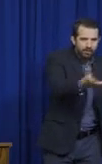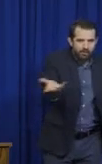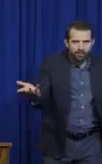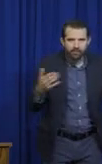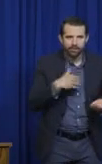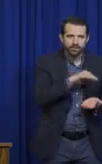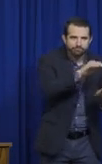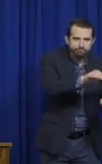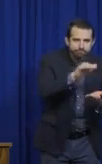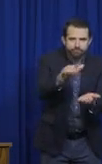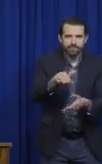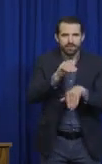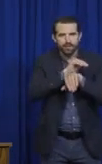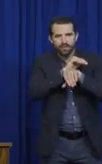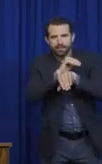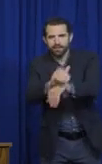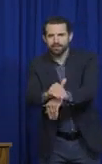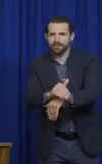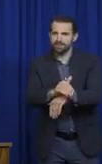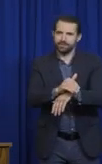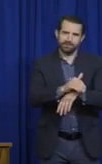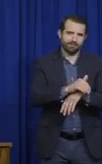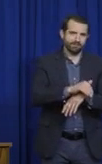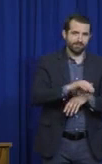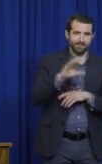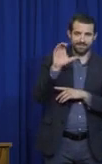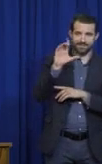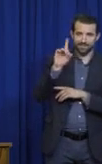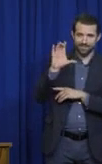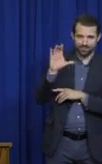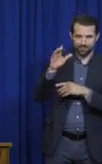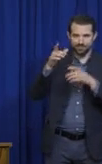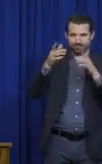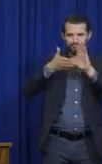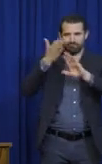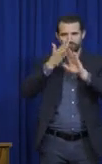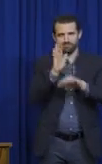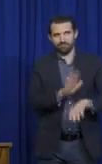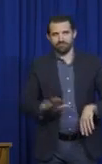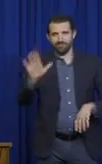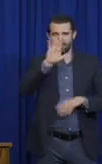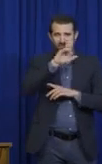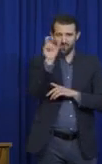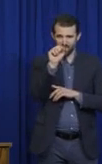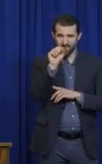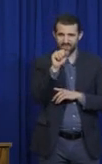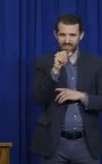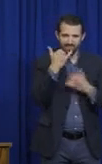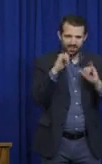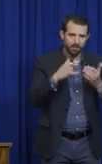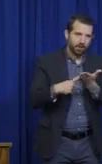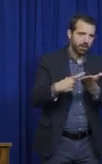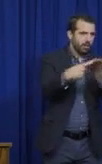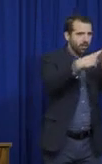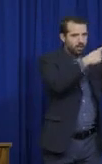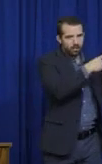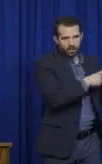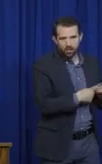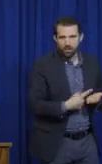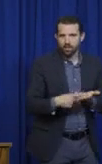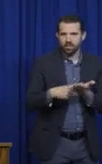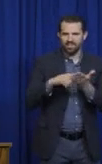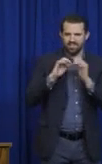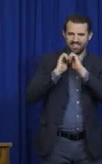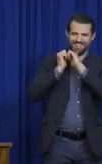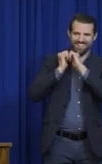phone calls about what algorithms we might use and the inhumanity of even contemplating how